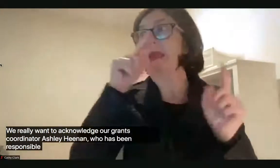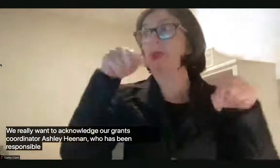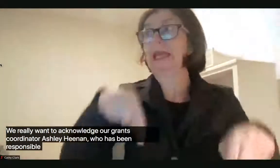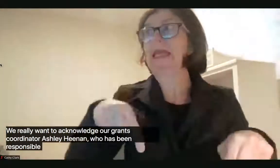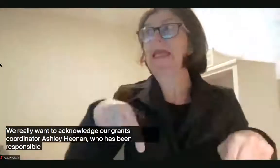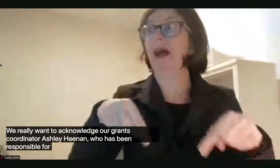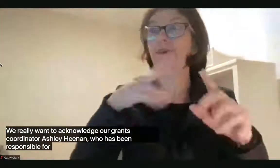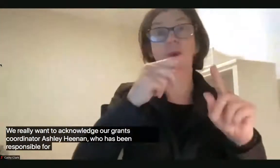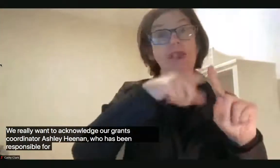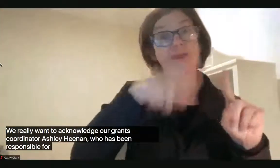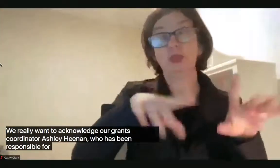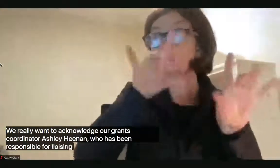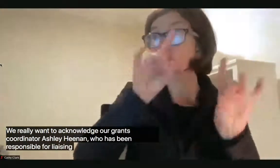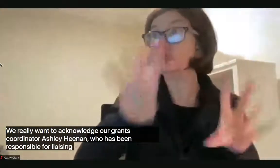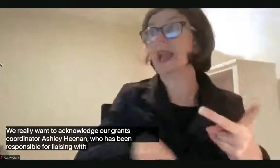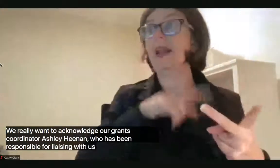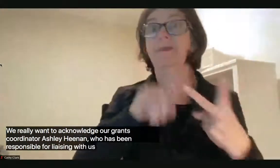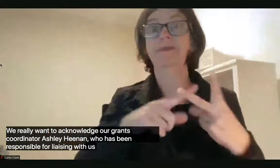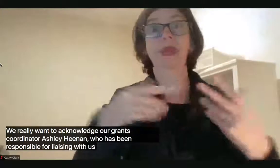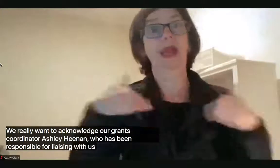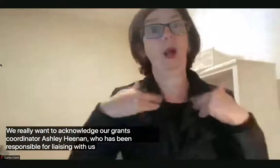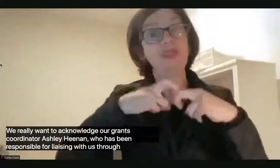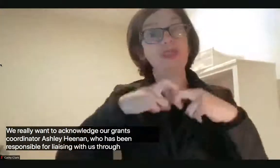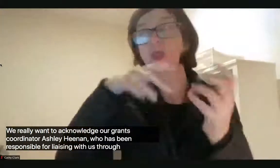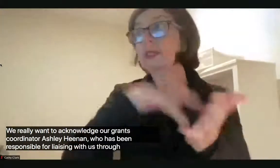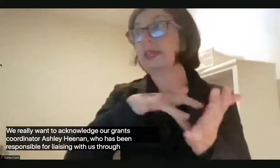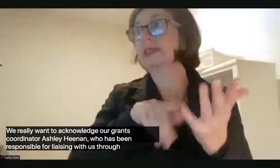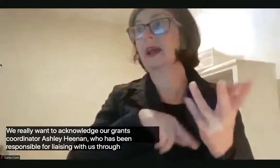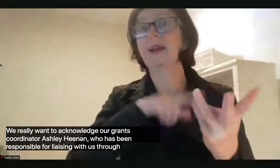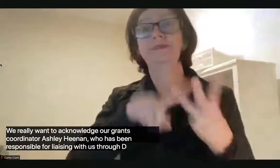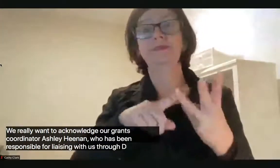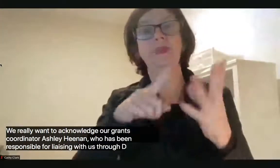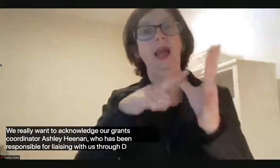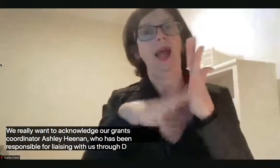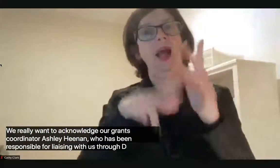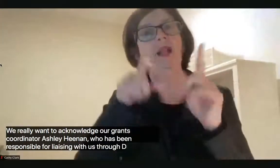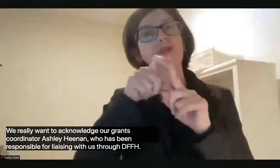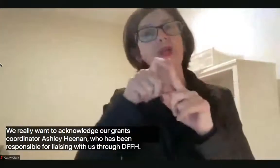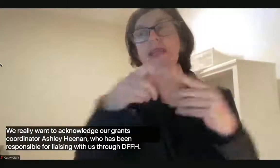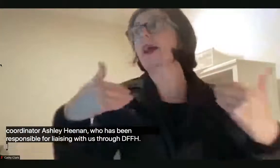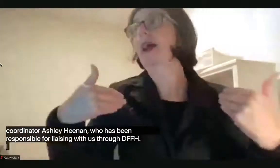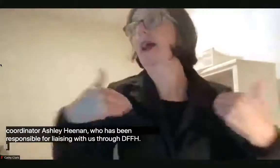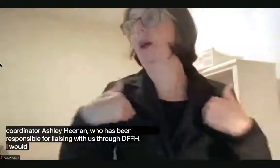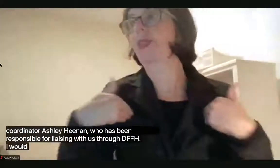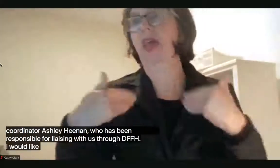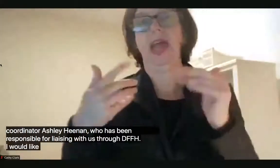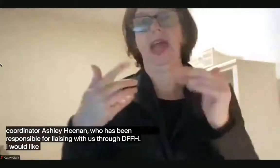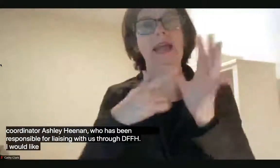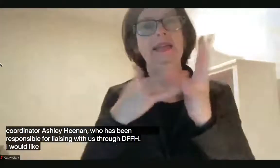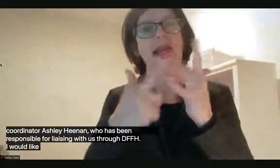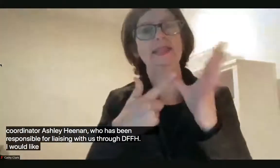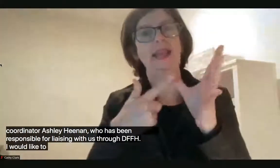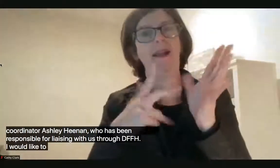I would also like to acknowledge people here from Expression Australia, the Health Issues Centre, the Alfred Health